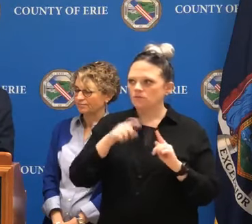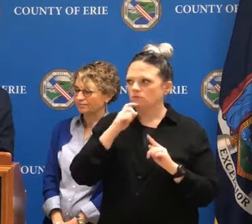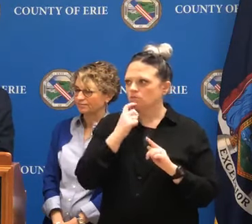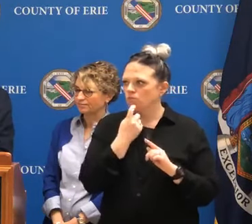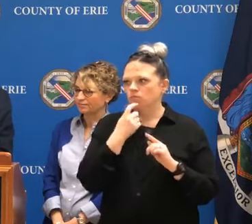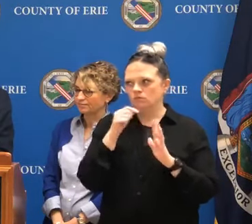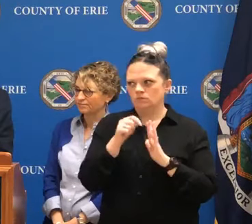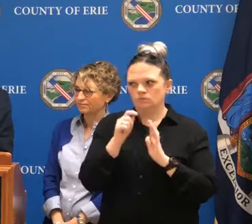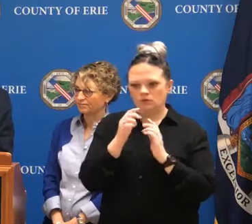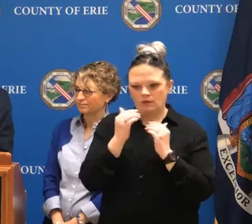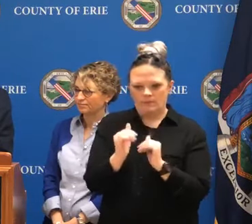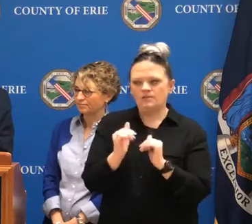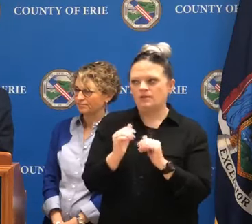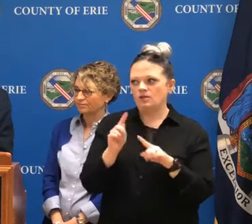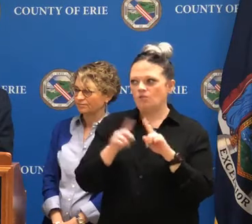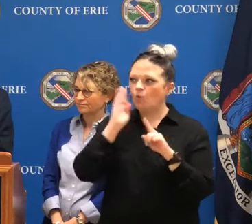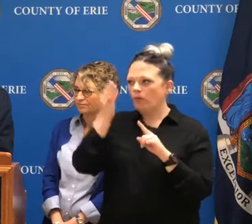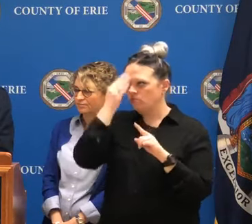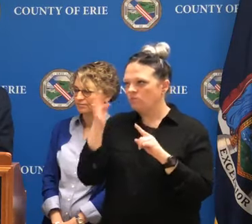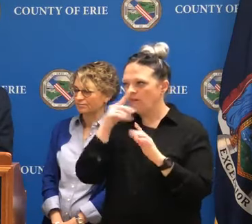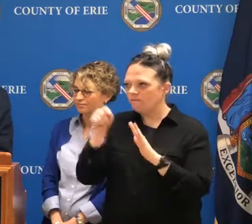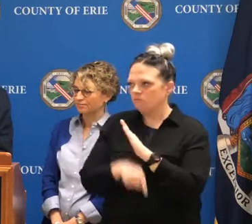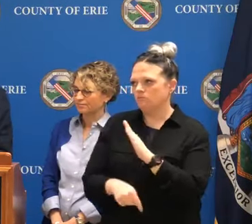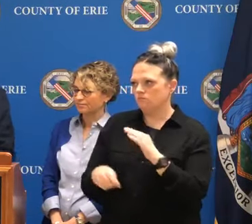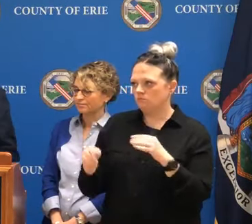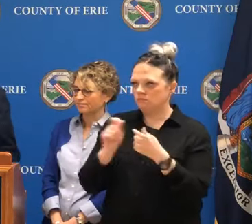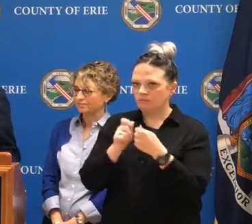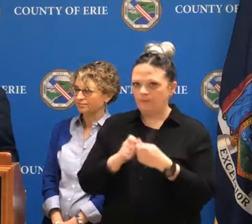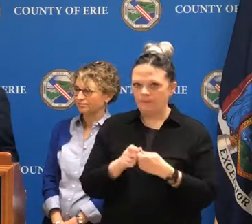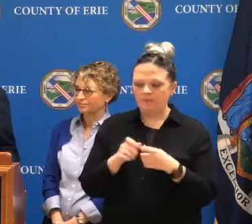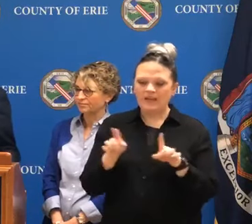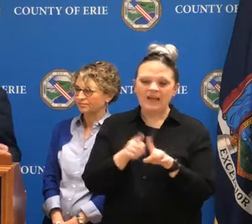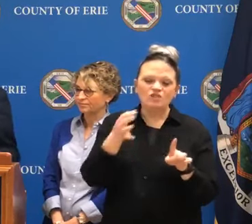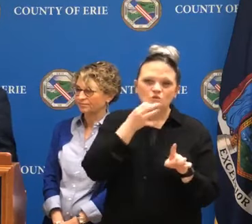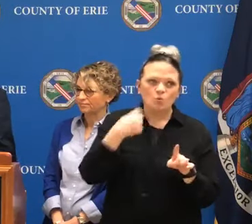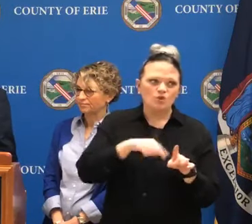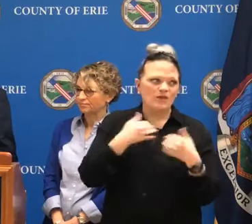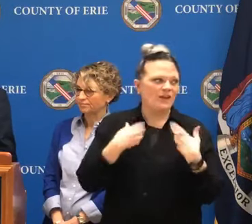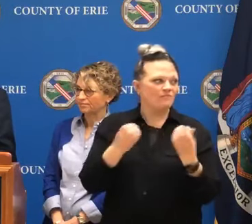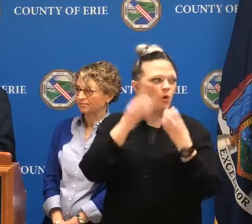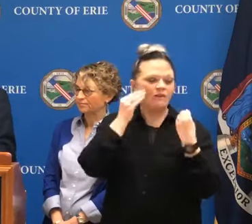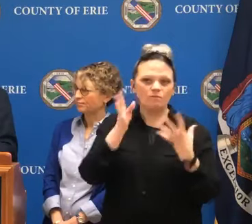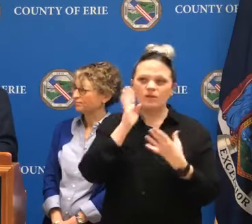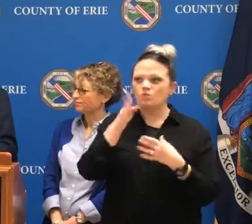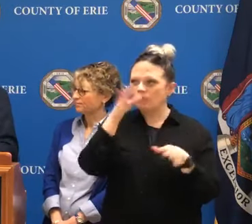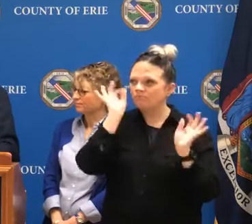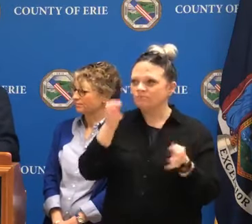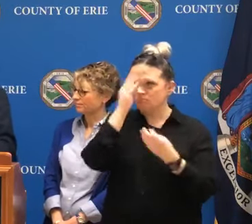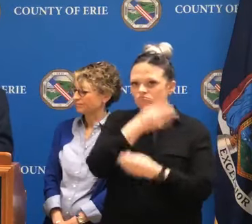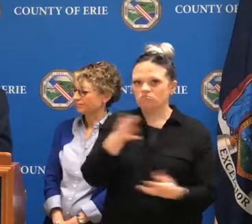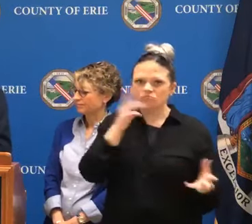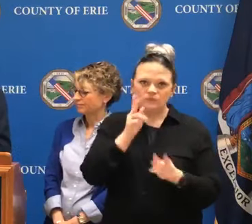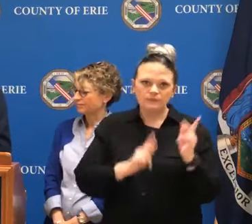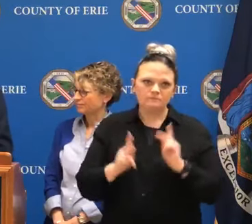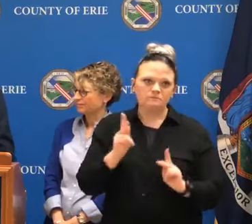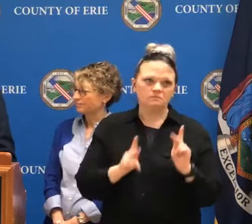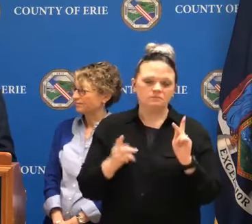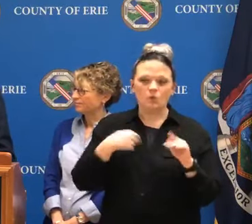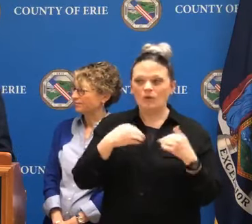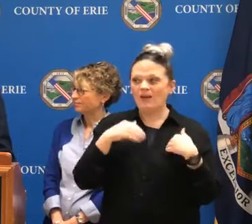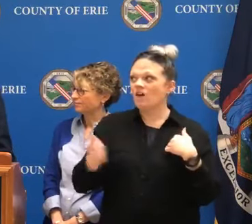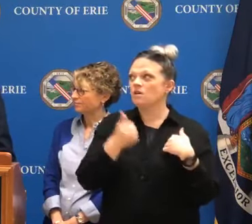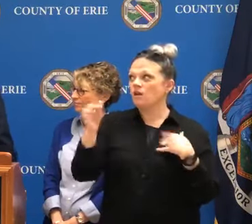them. But we'll get back to you with the full details. As soon as we get more information, we will certainly provide it to the public. We have